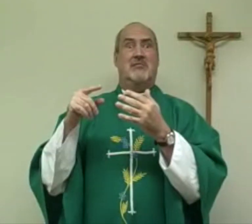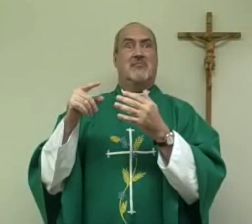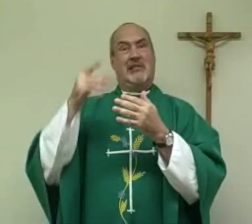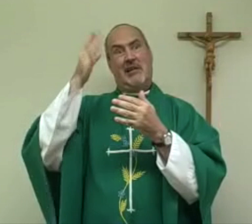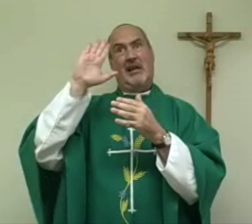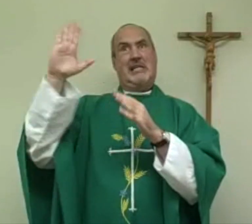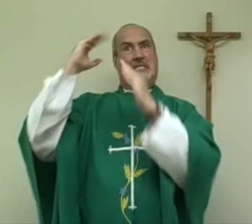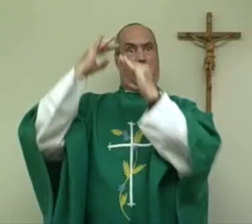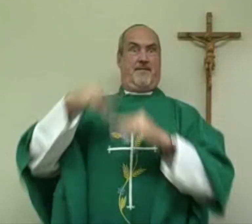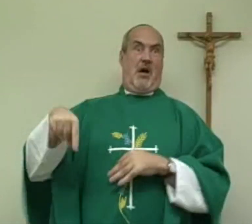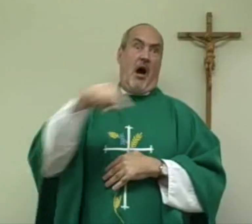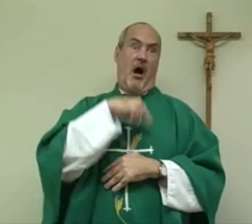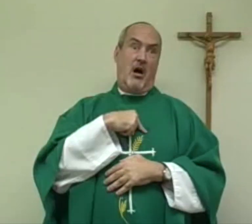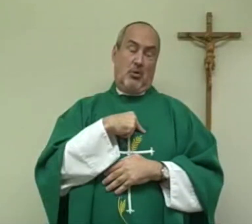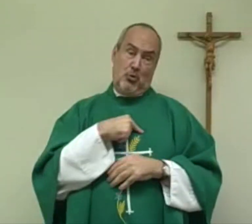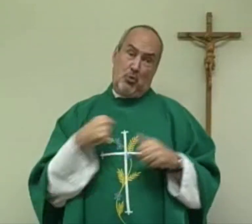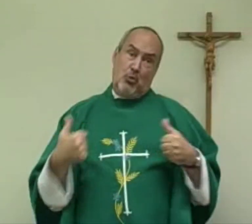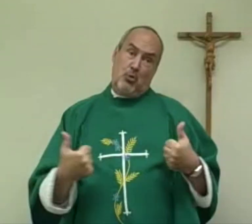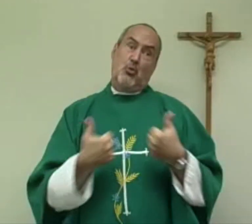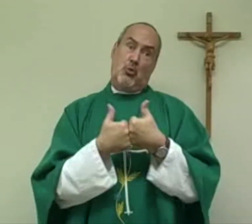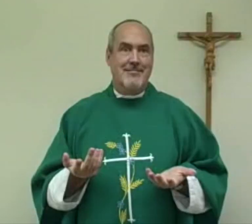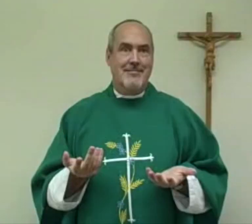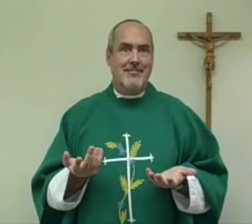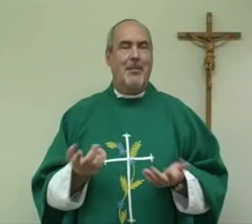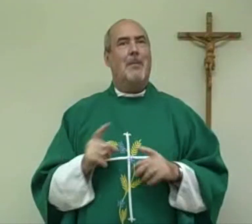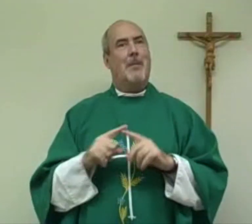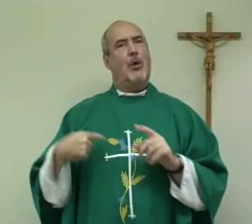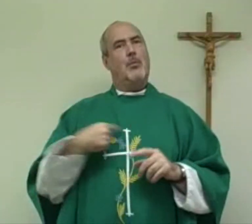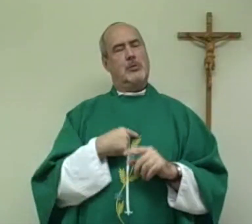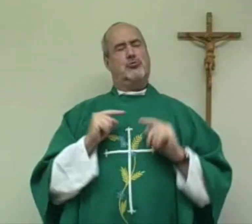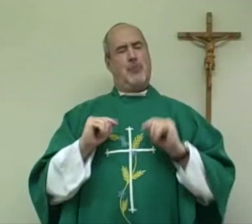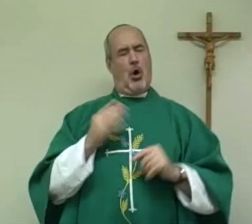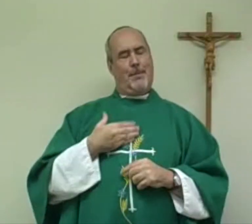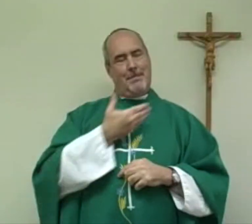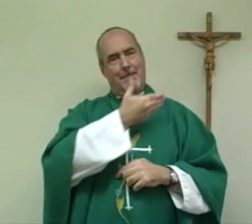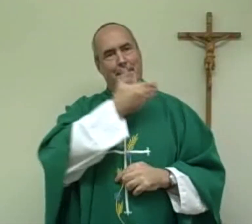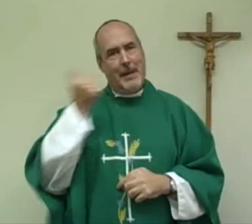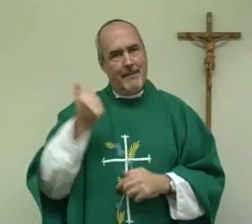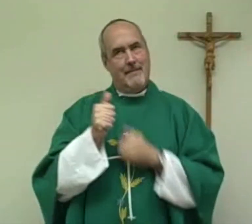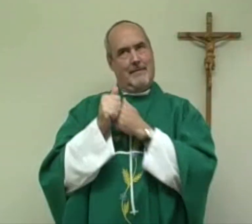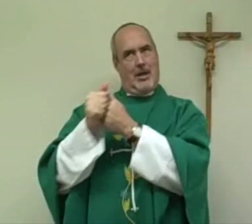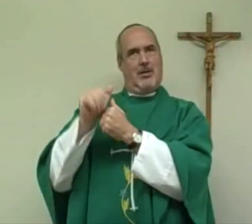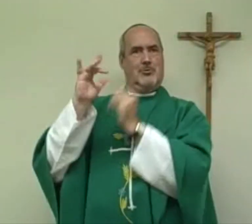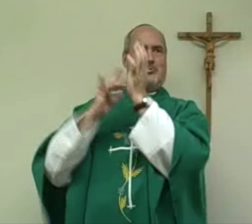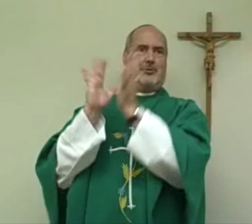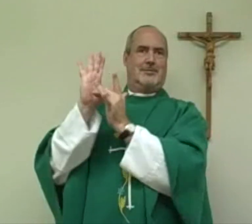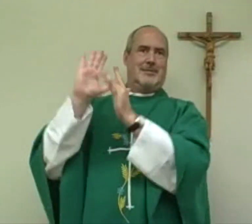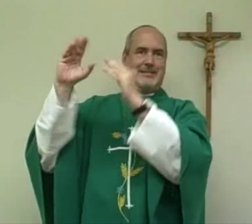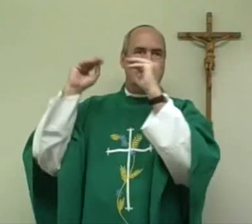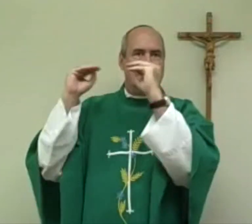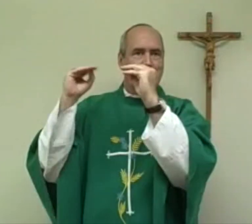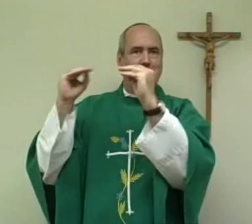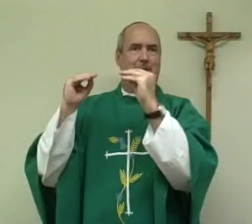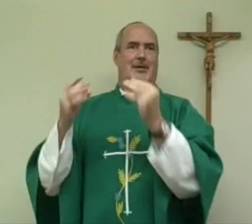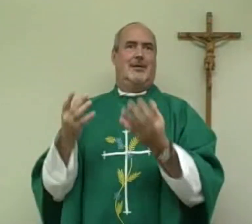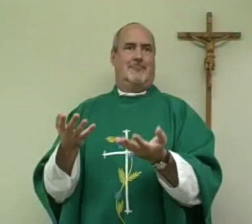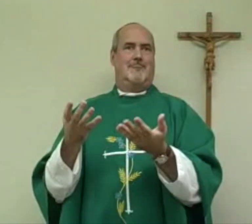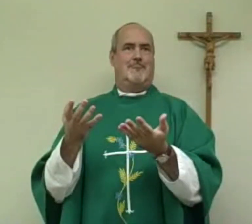Jesus did say in his teaching, God's expectations for us will be challenging, but we have to try and